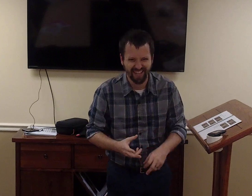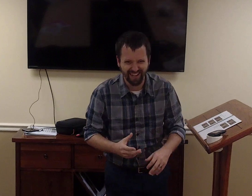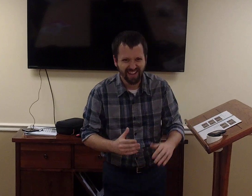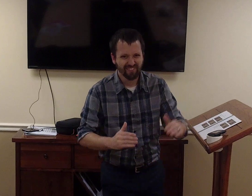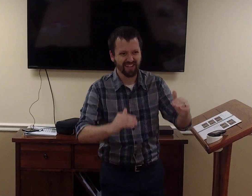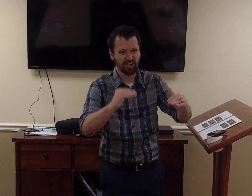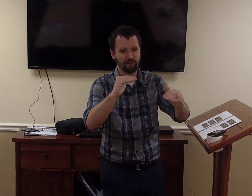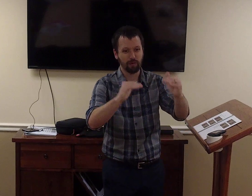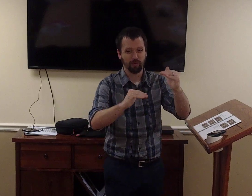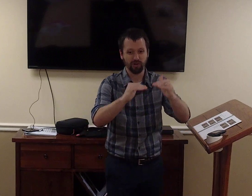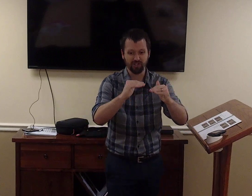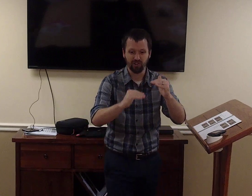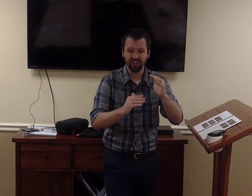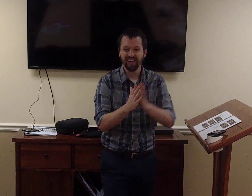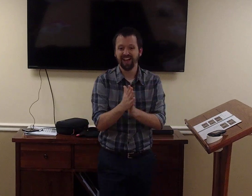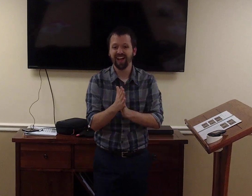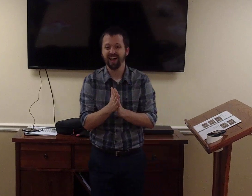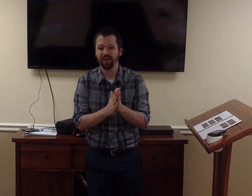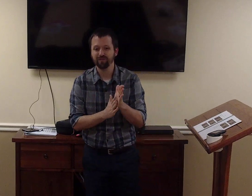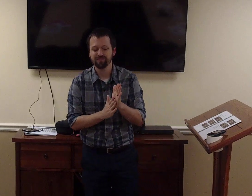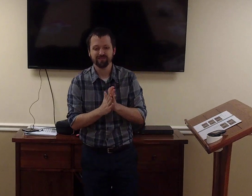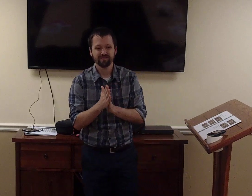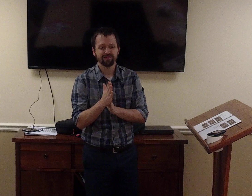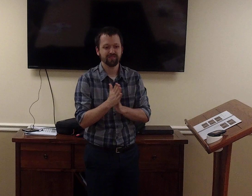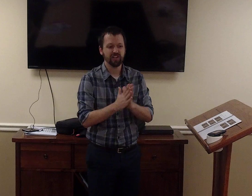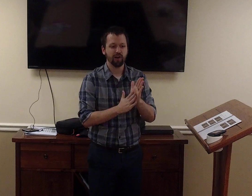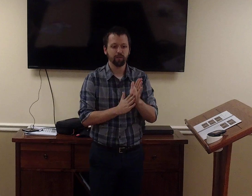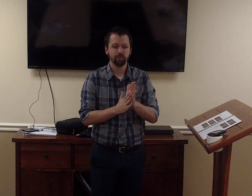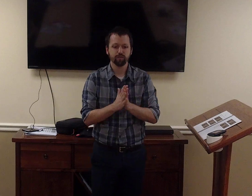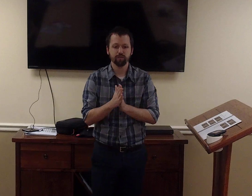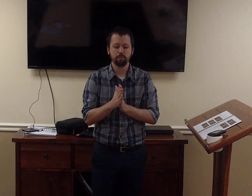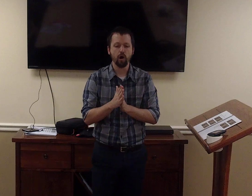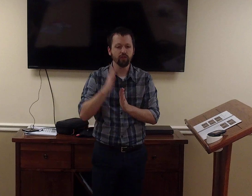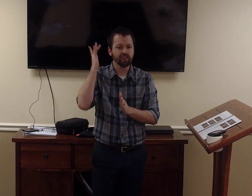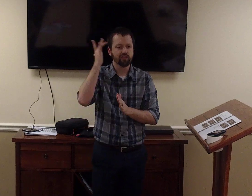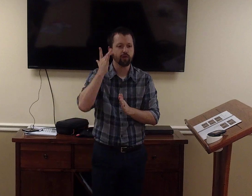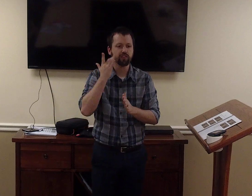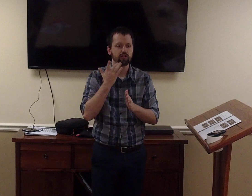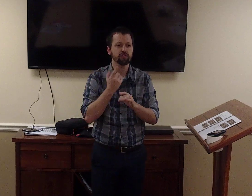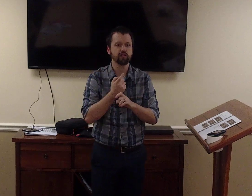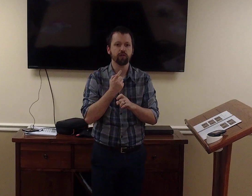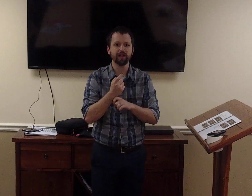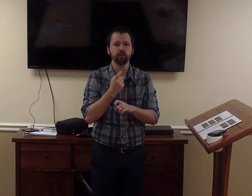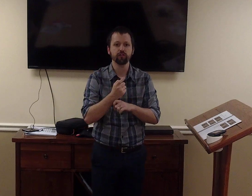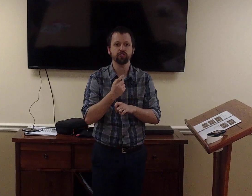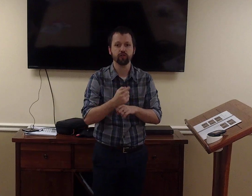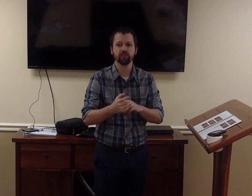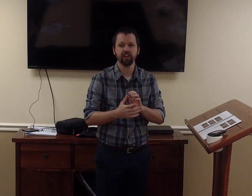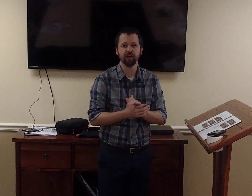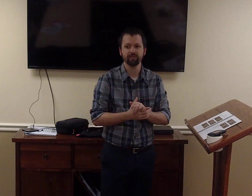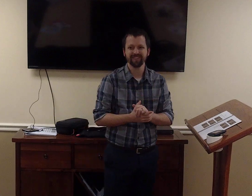anything. Make sure it's proportional. You know, baldness is always that's one of my go-to jokes.